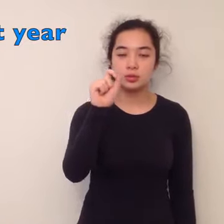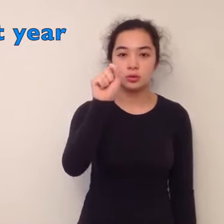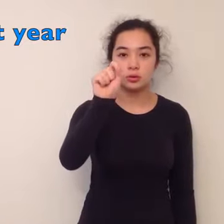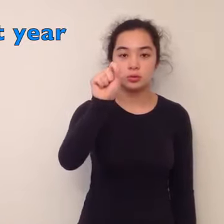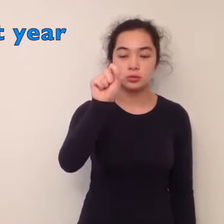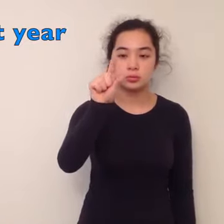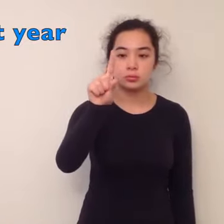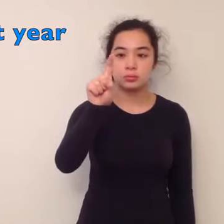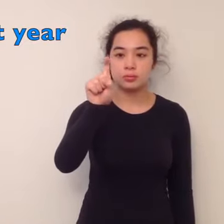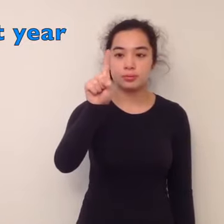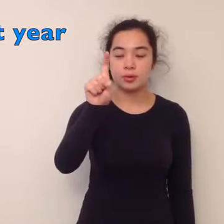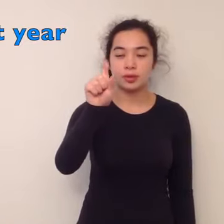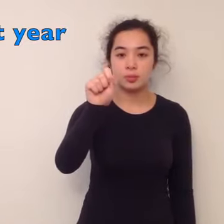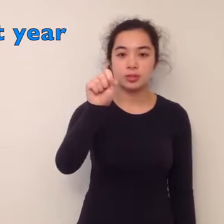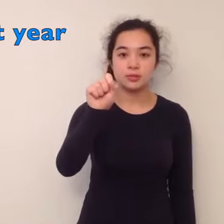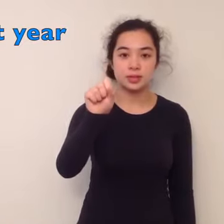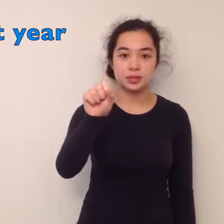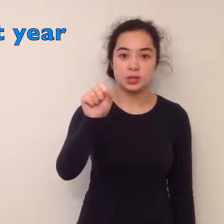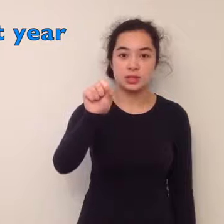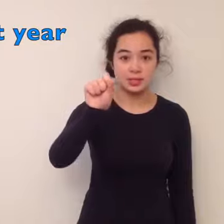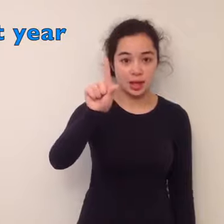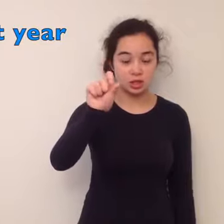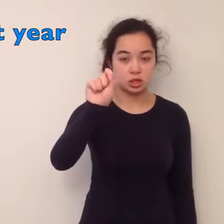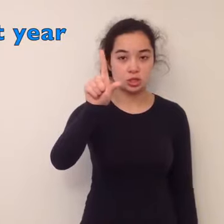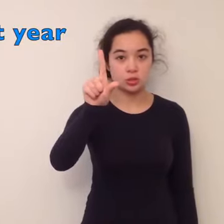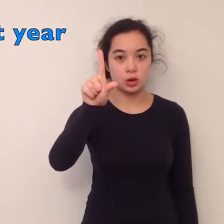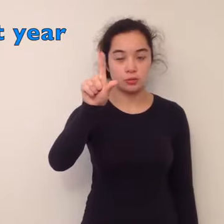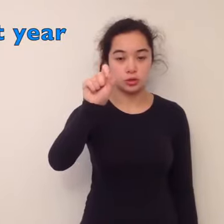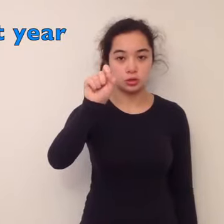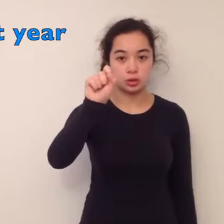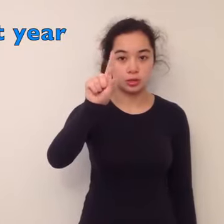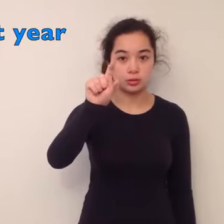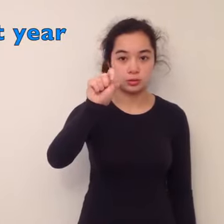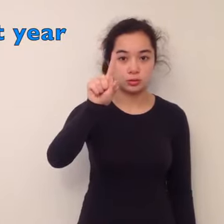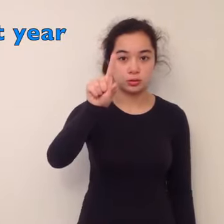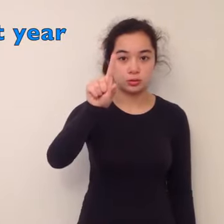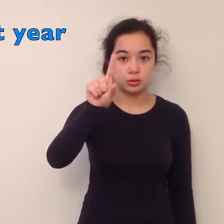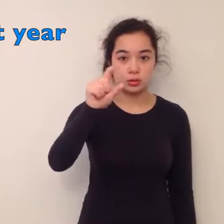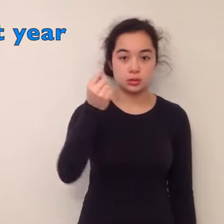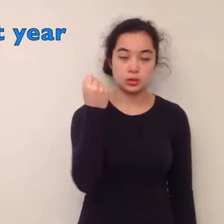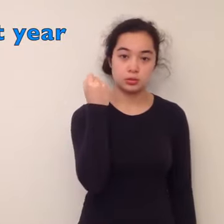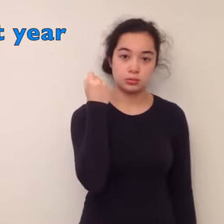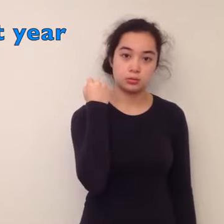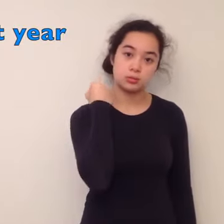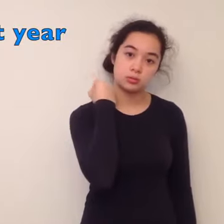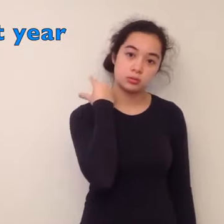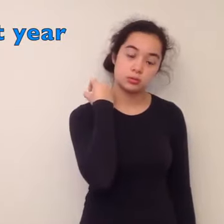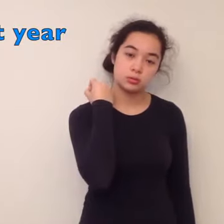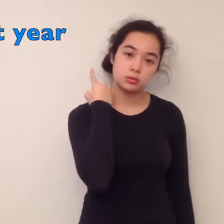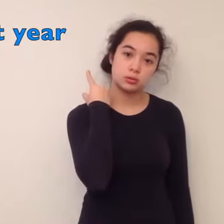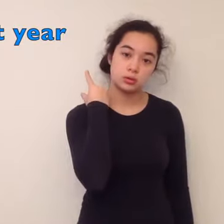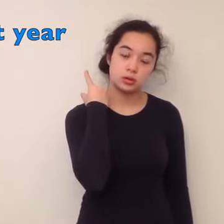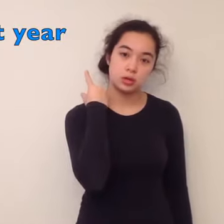your pointy finger. So this is the action you do of your shoulder. So, last